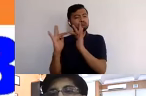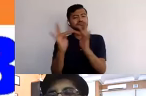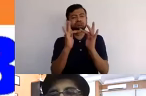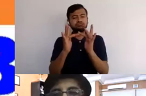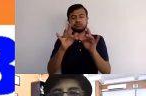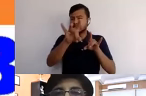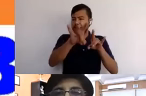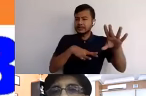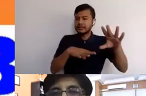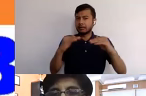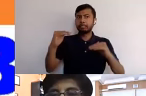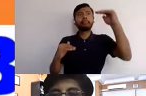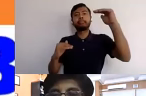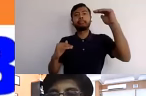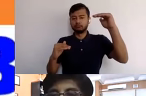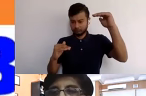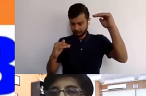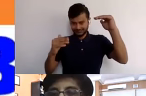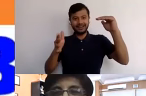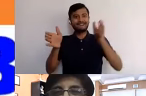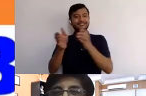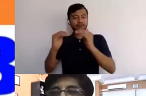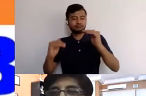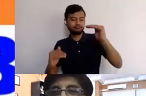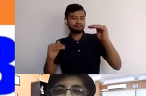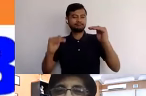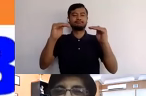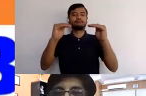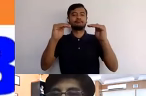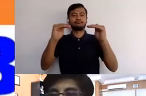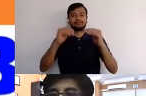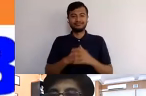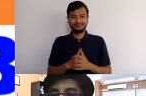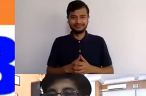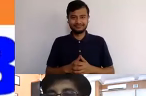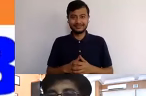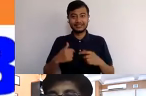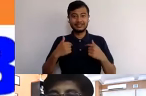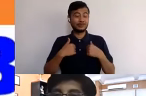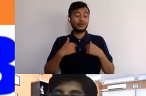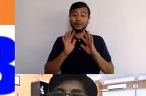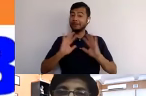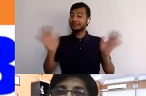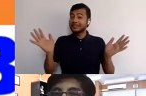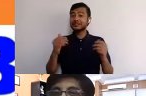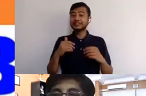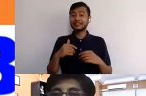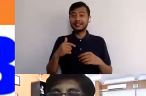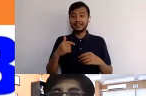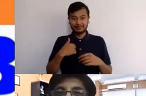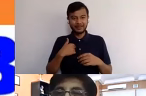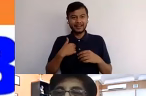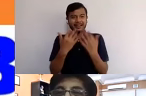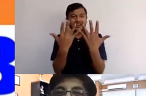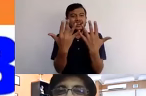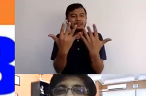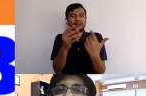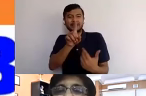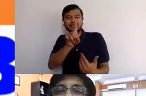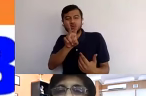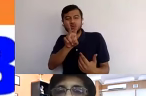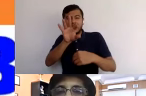So that's all I thought, you know, I had to share. I know that the program is very tightly packed and I had about 10 to 12 minutes to talk about this.